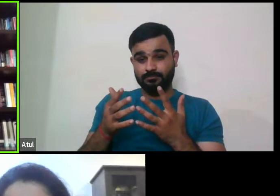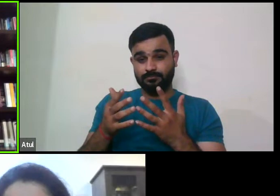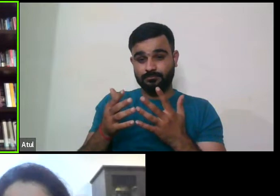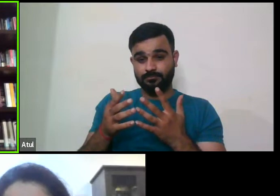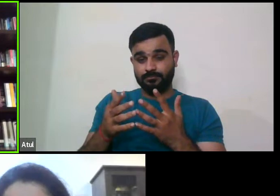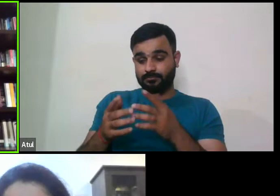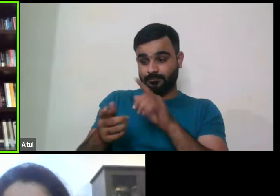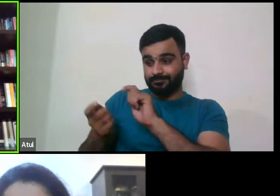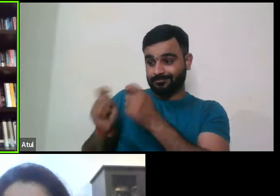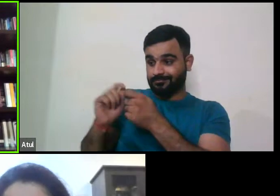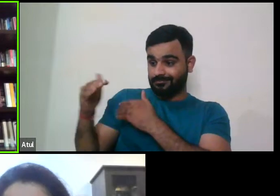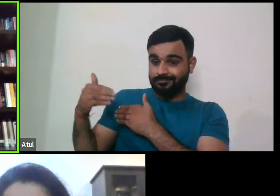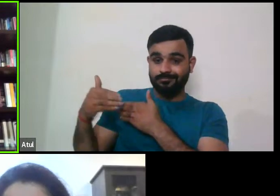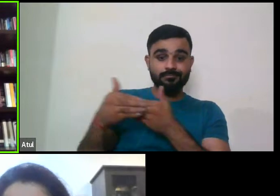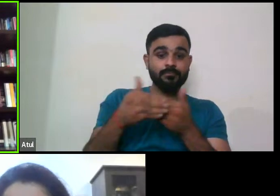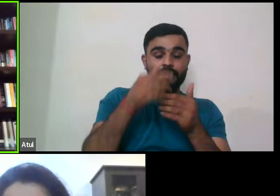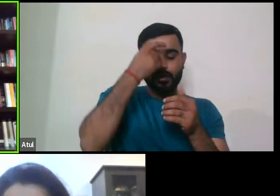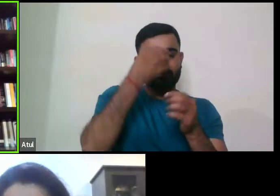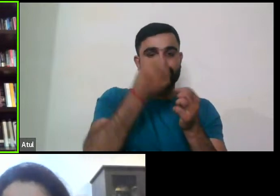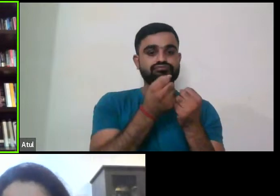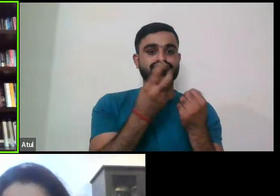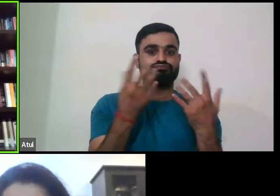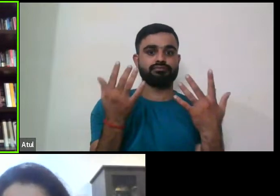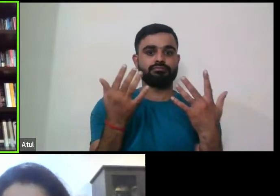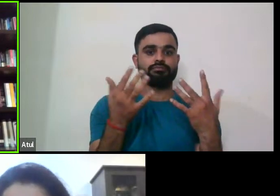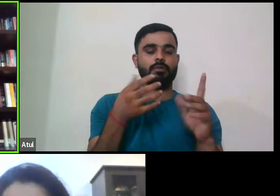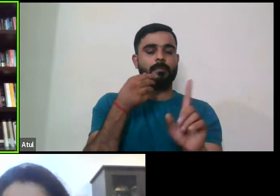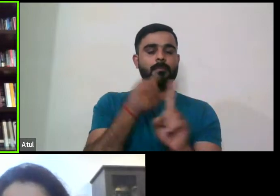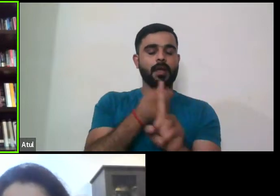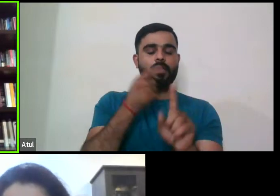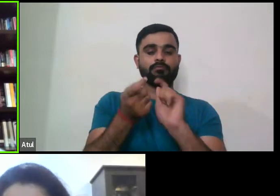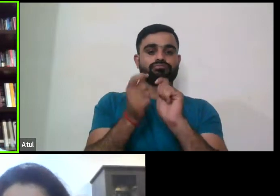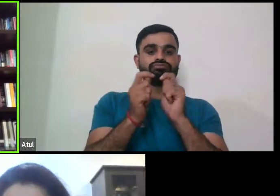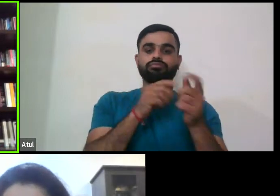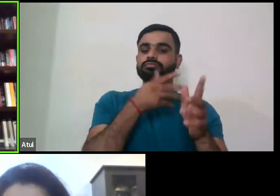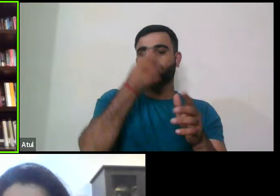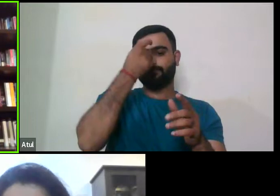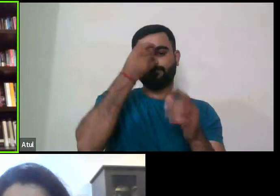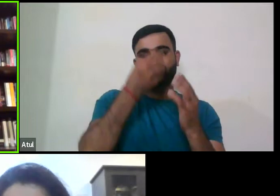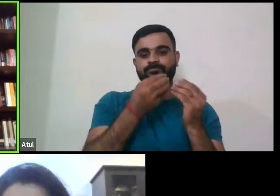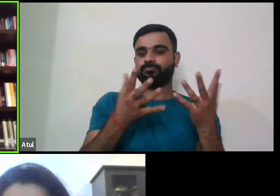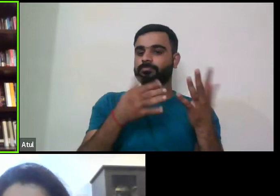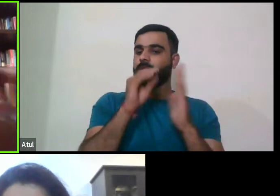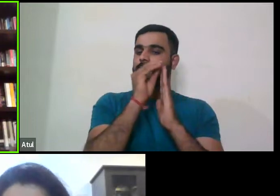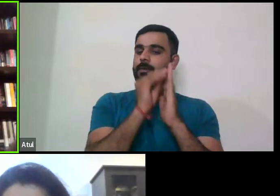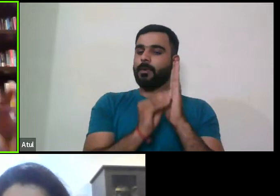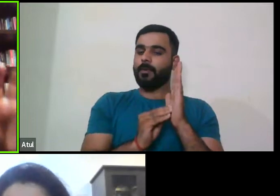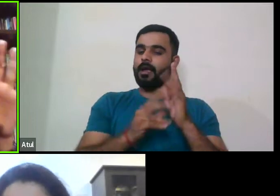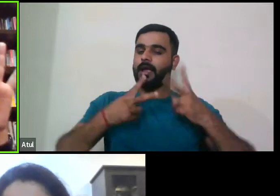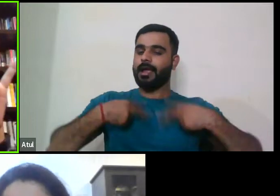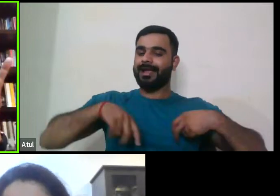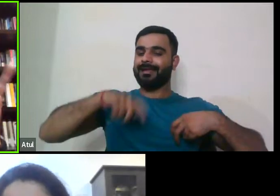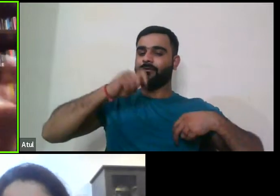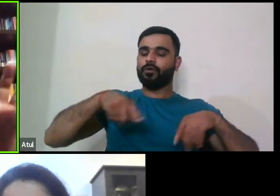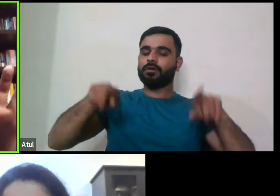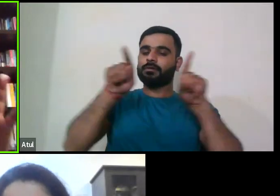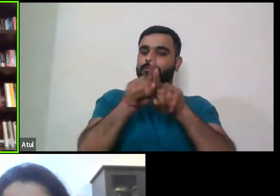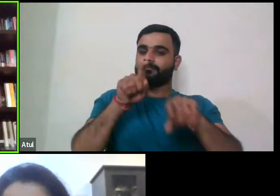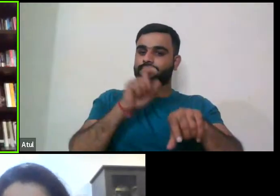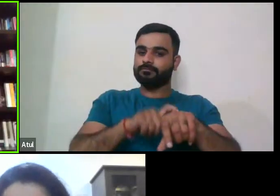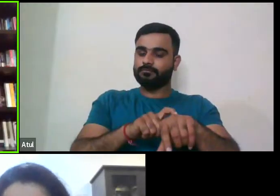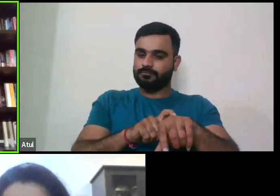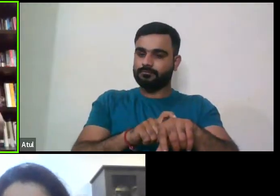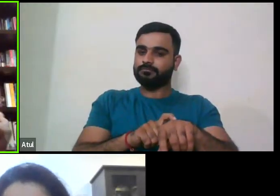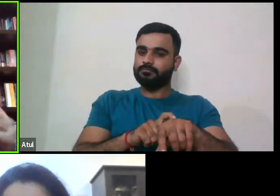will change many of the issues, or will have an impact on many of the issues that we point to in the book. But at the same time, the